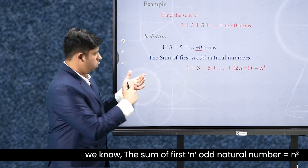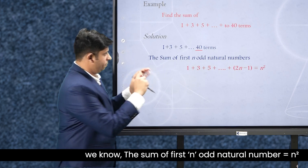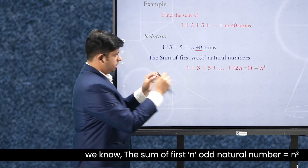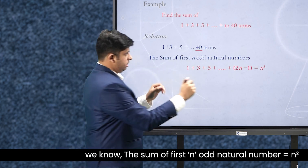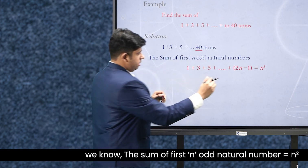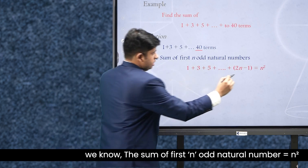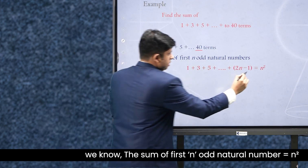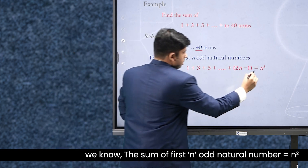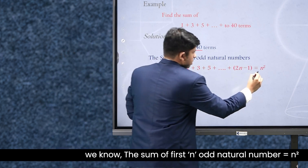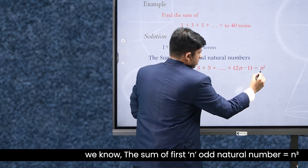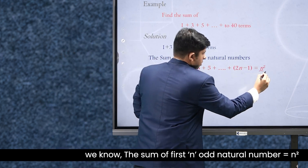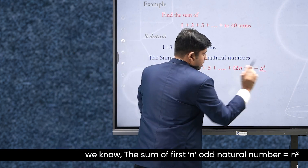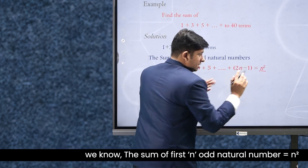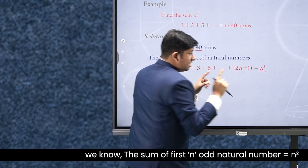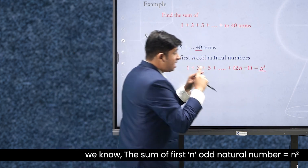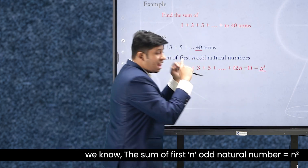to n square.